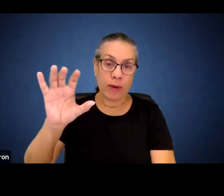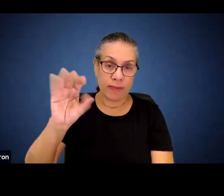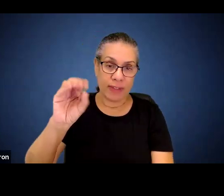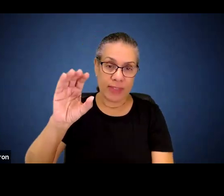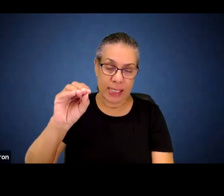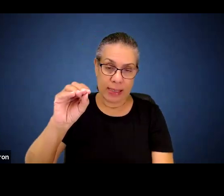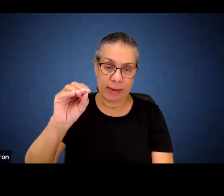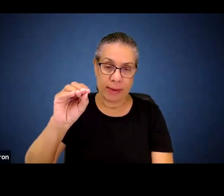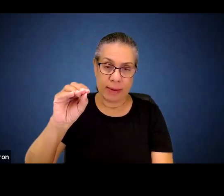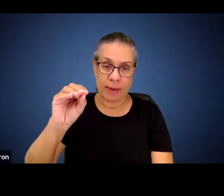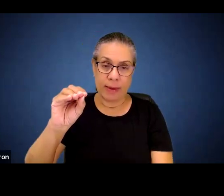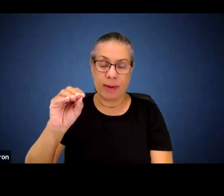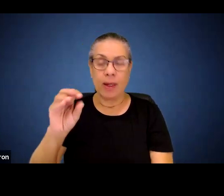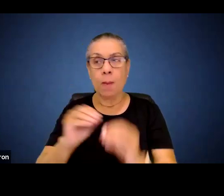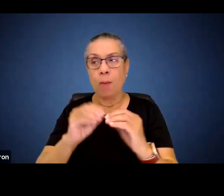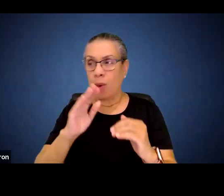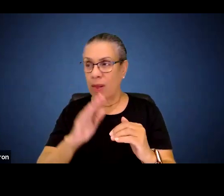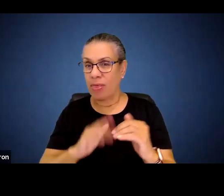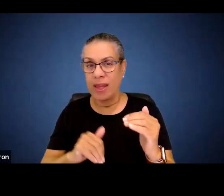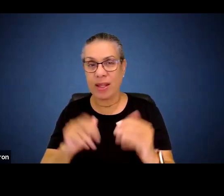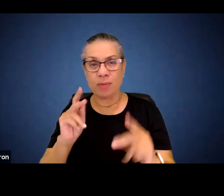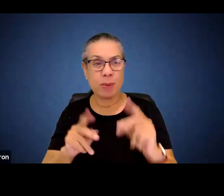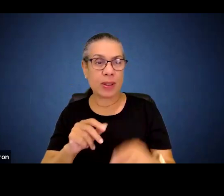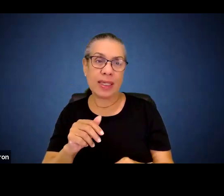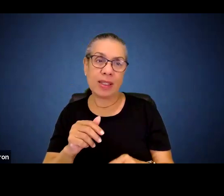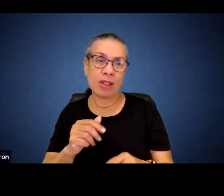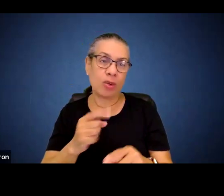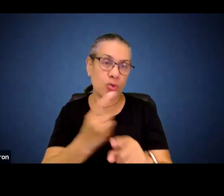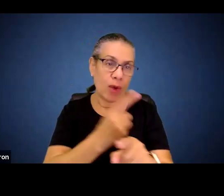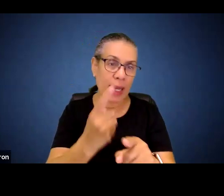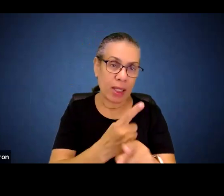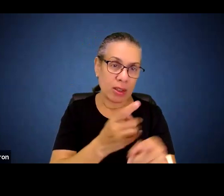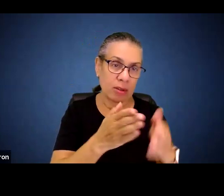a higher growth rate than students in non-transformation schools.